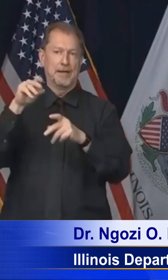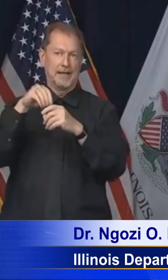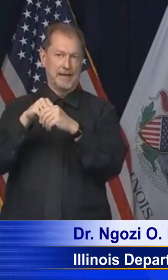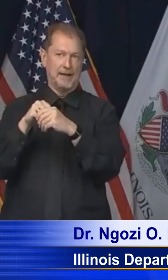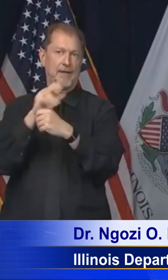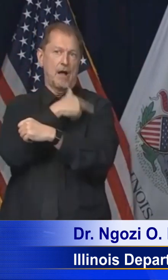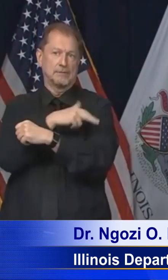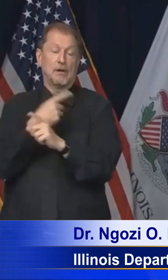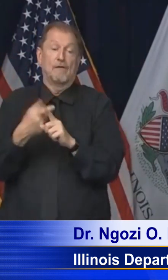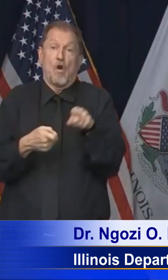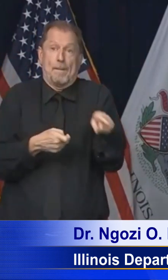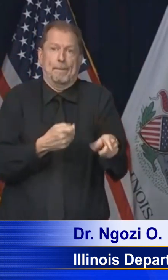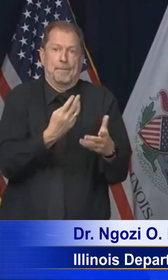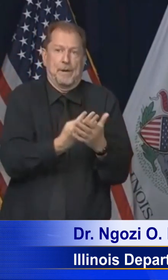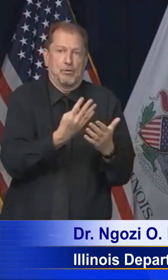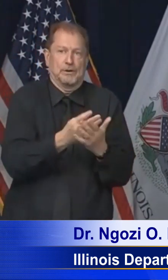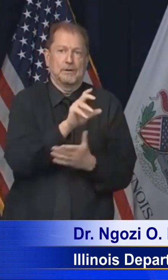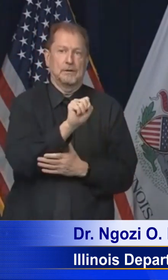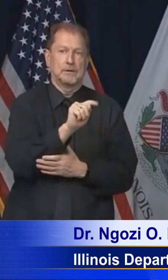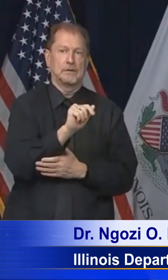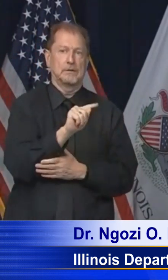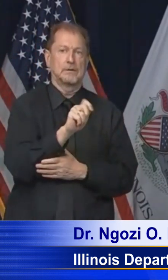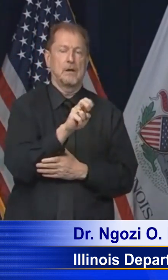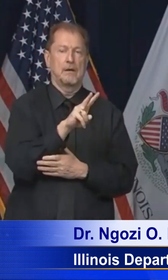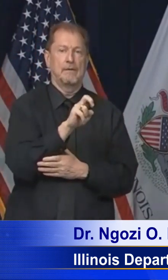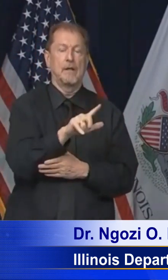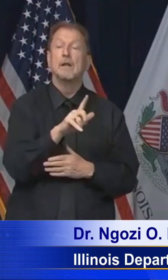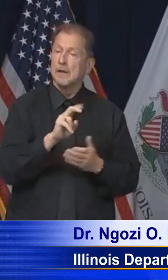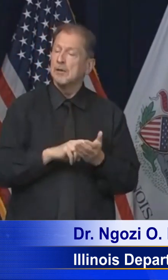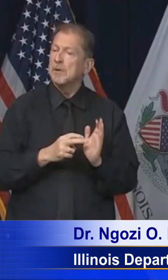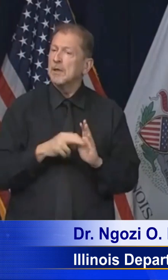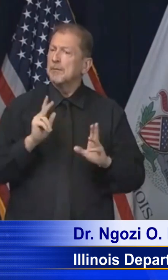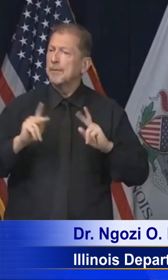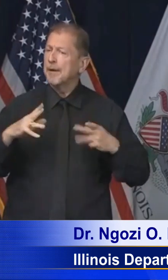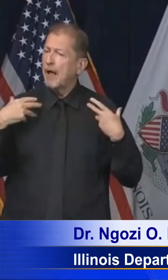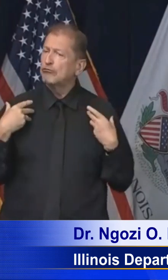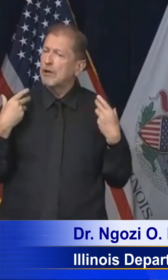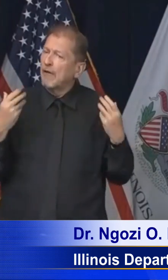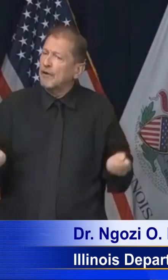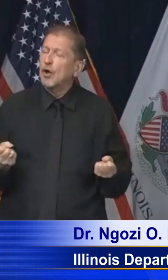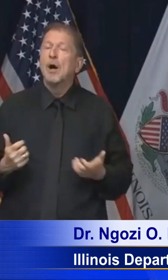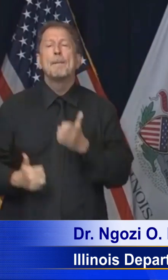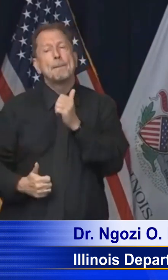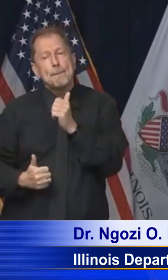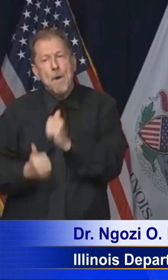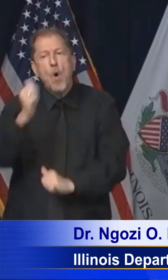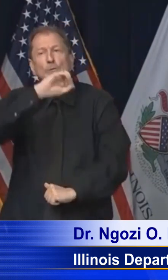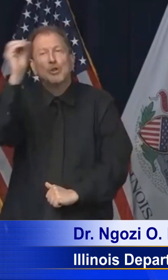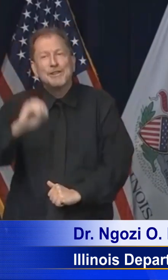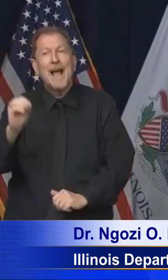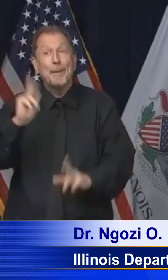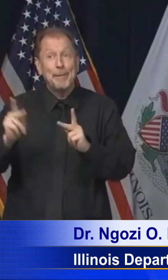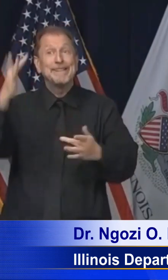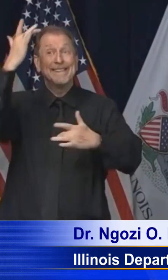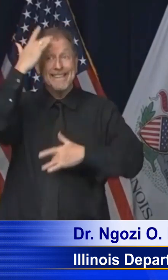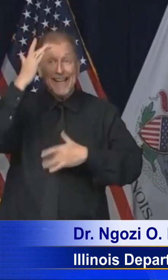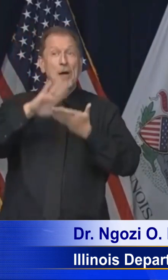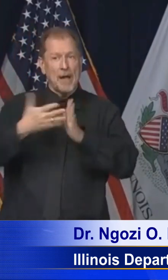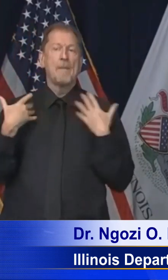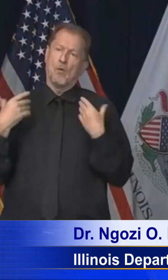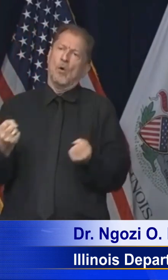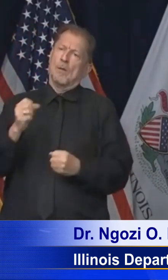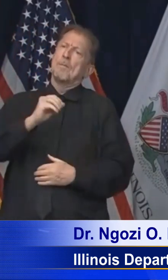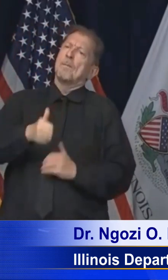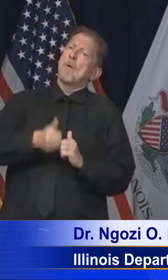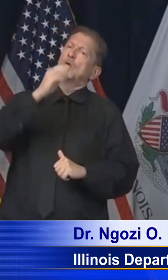So definitely people can even recover. We know that most people recover, and here's another